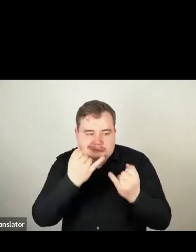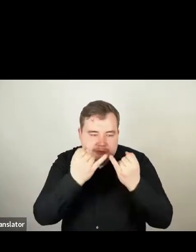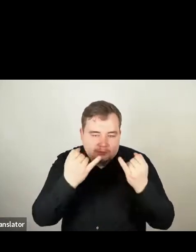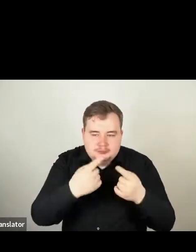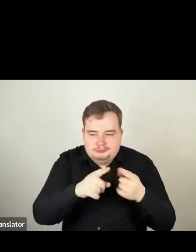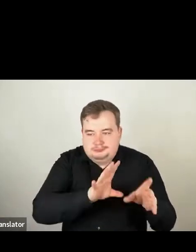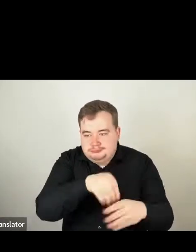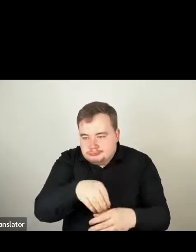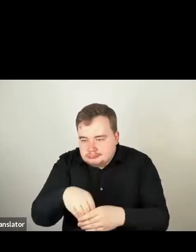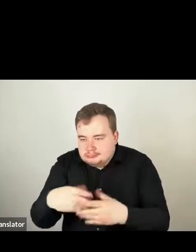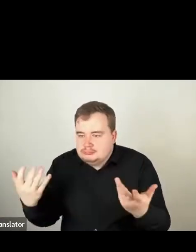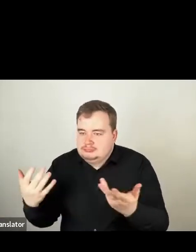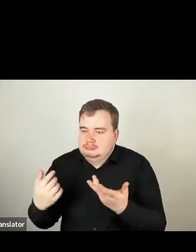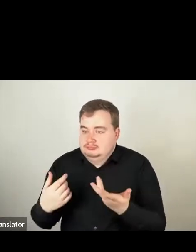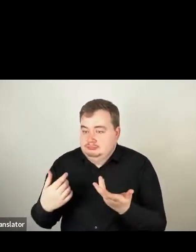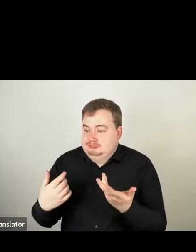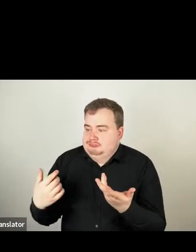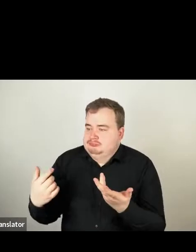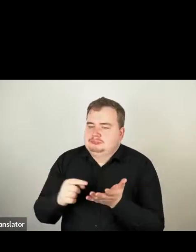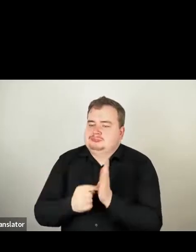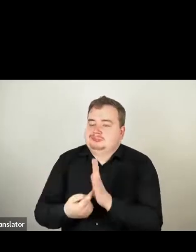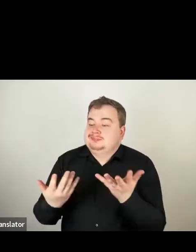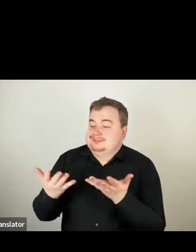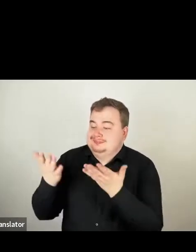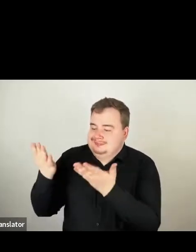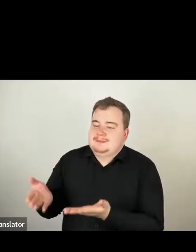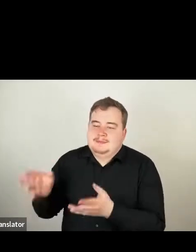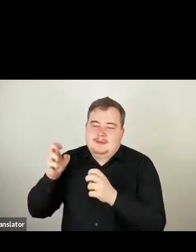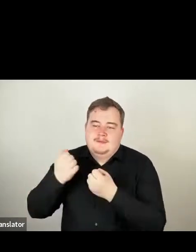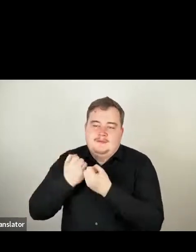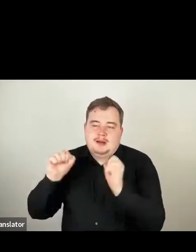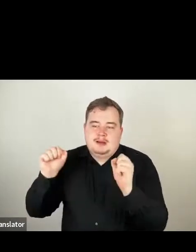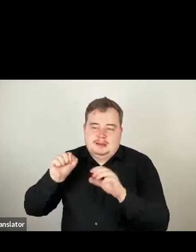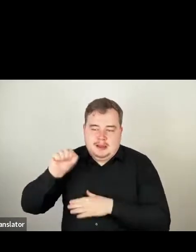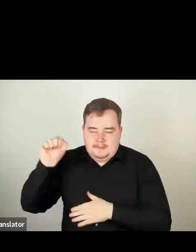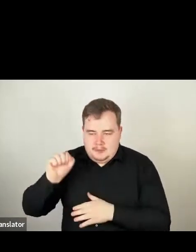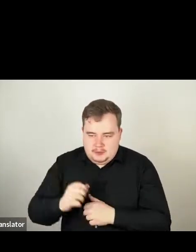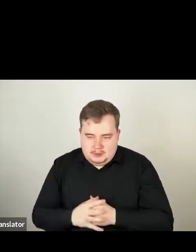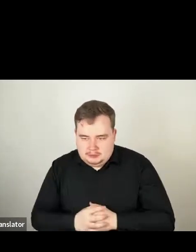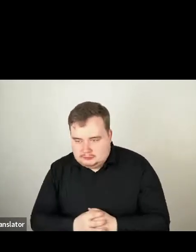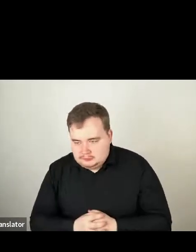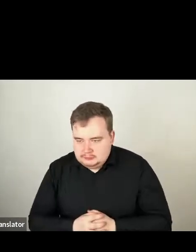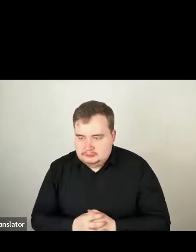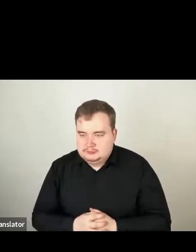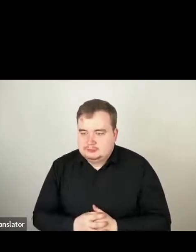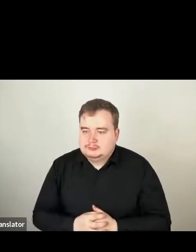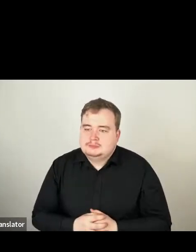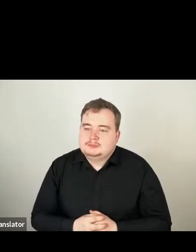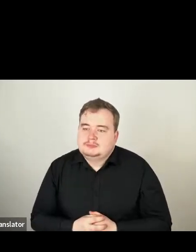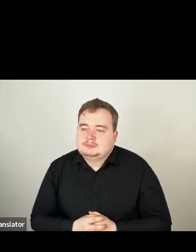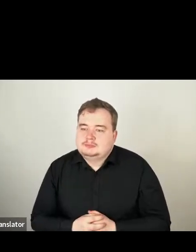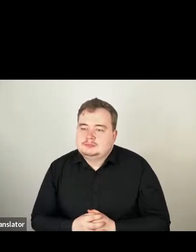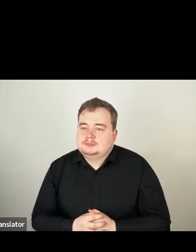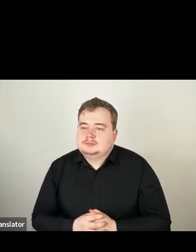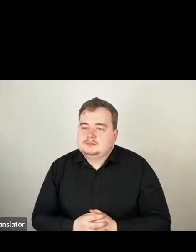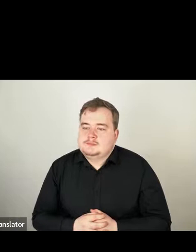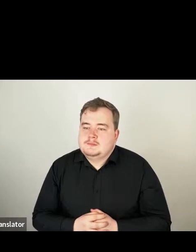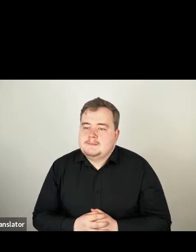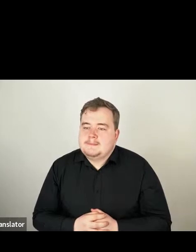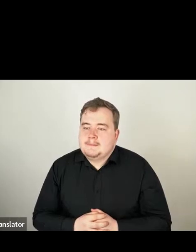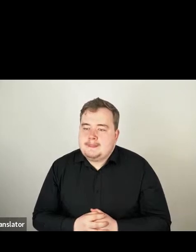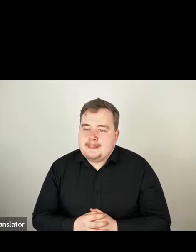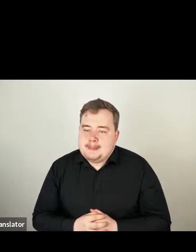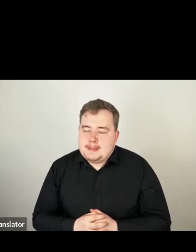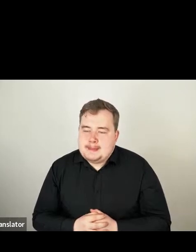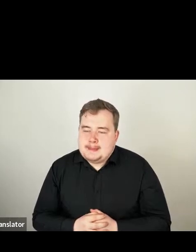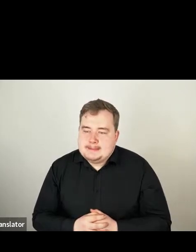democracy. And it's taking great political mobilization, most often by women themselves. And I think